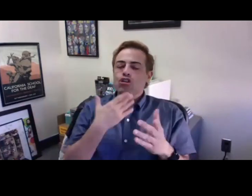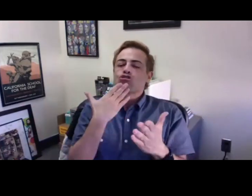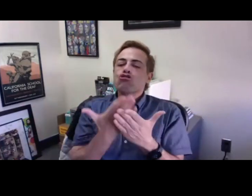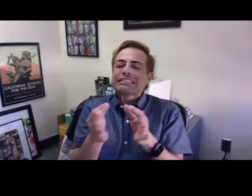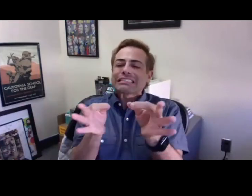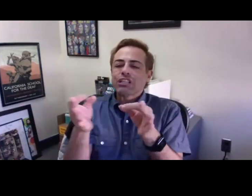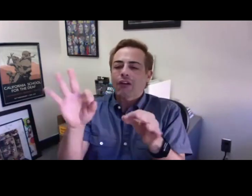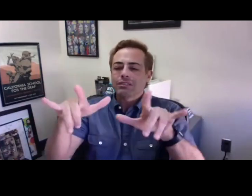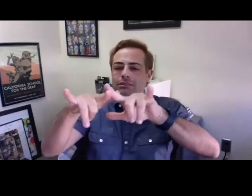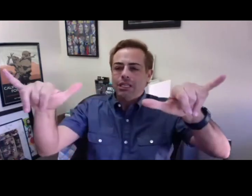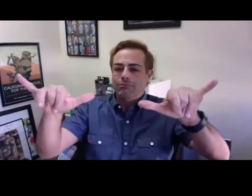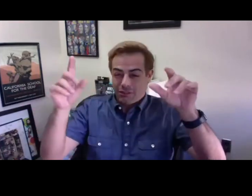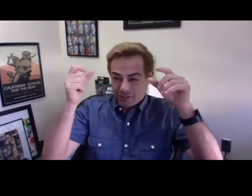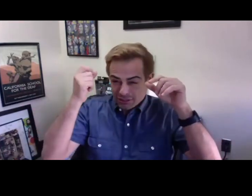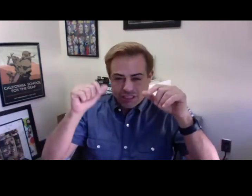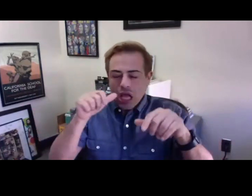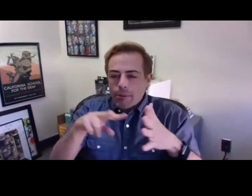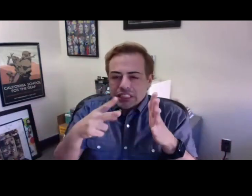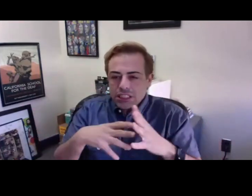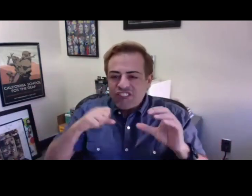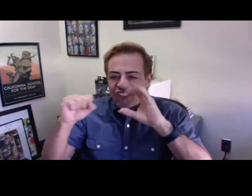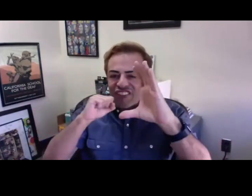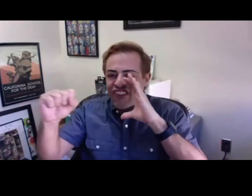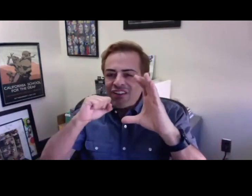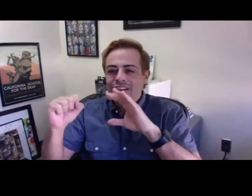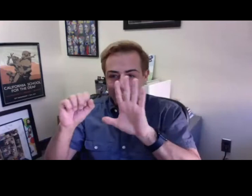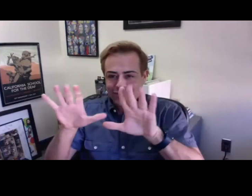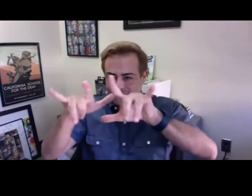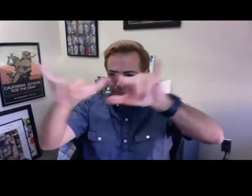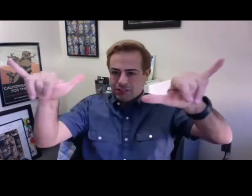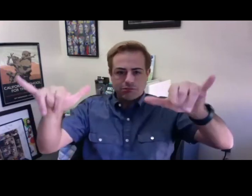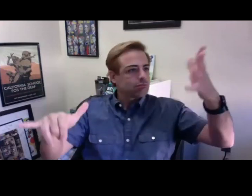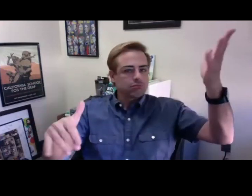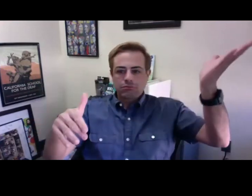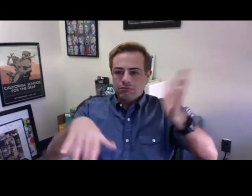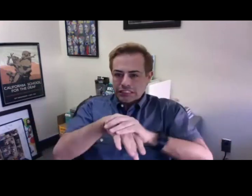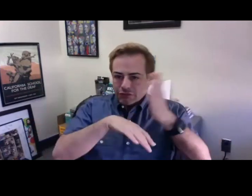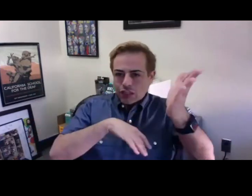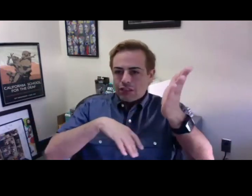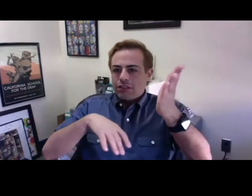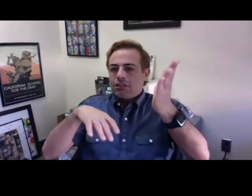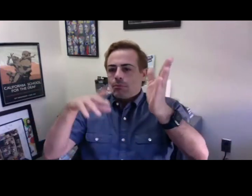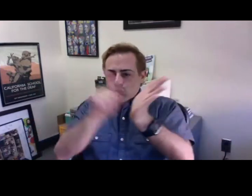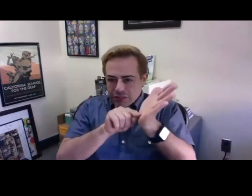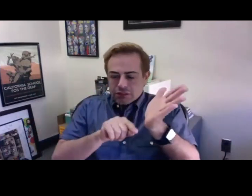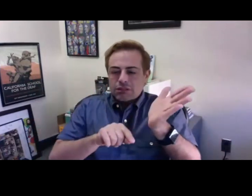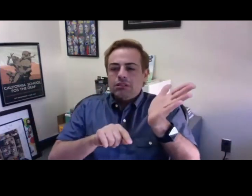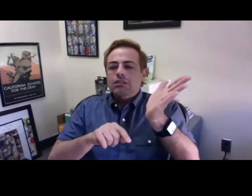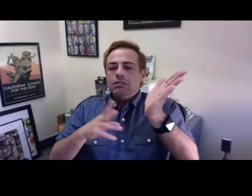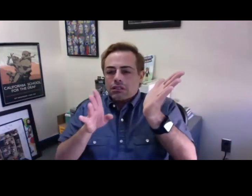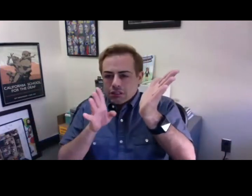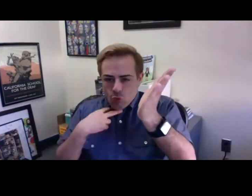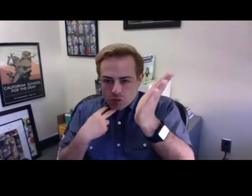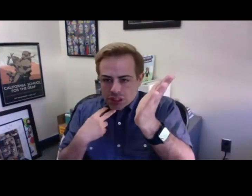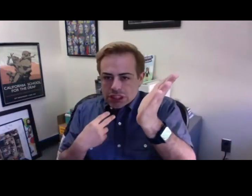of the story. And to me, that's just a good description of using language at the